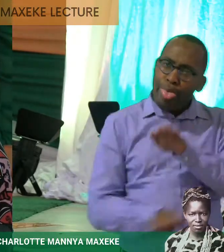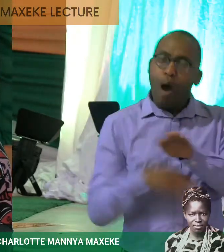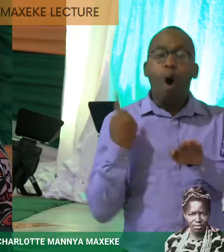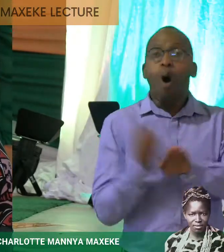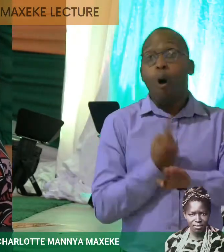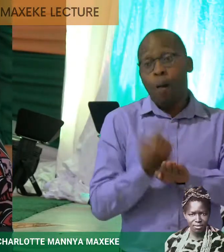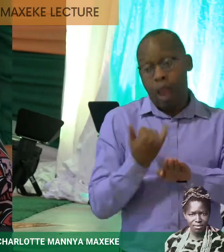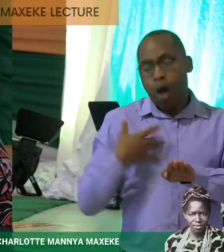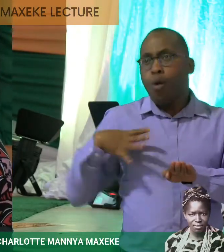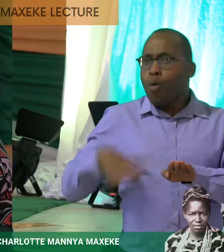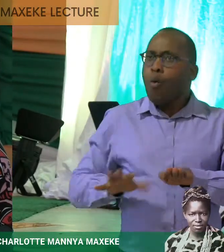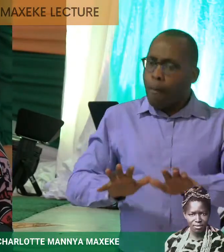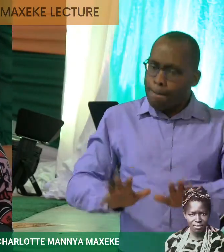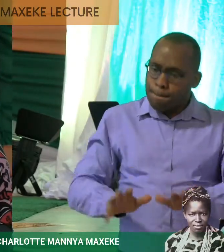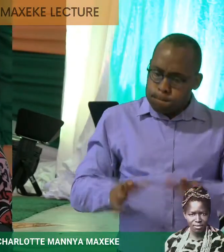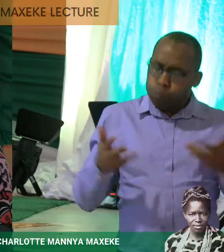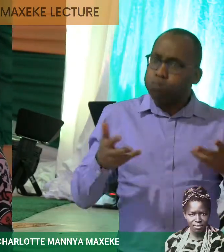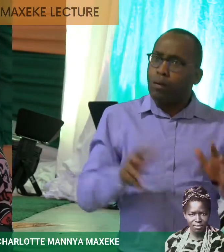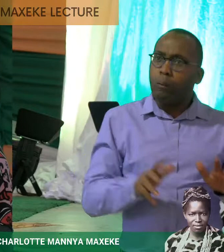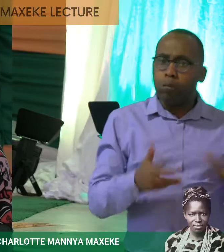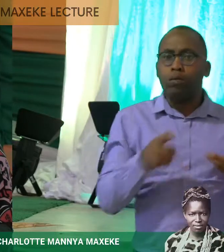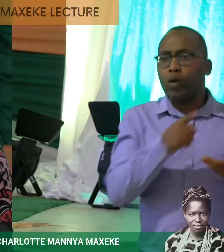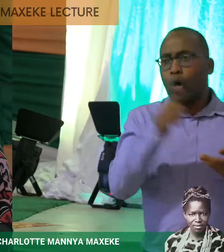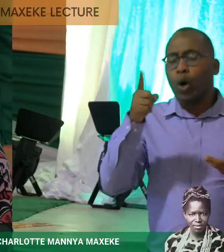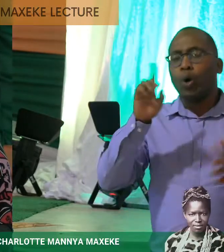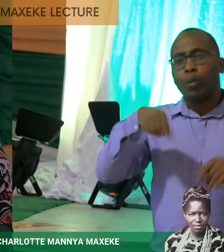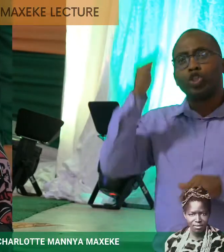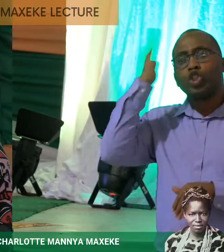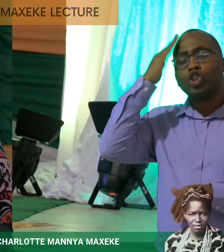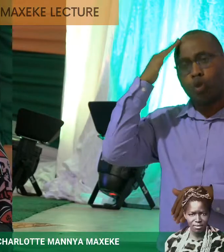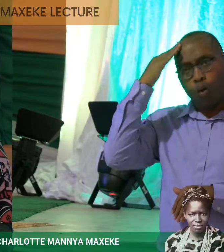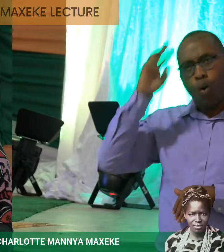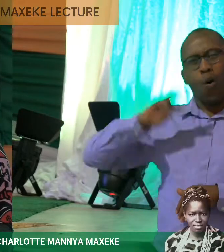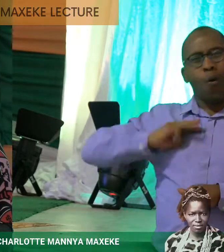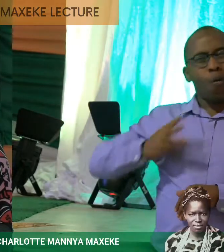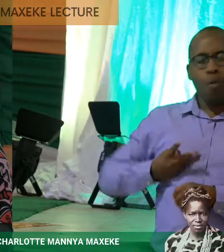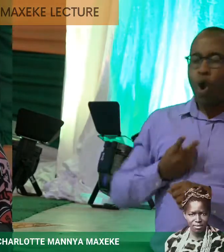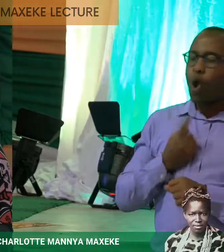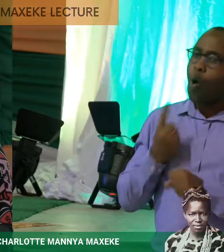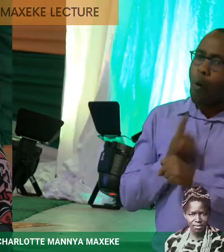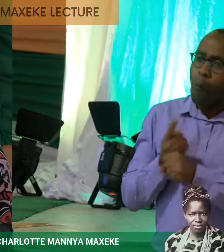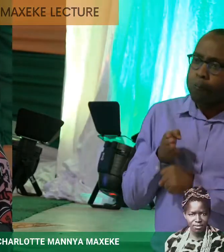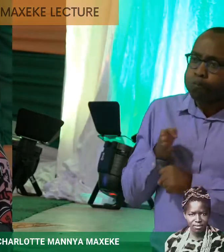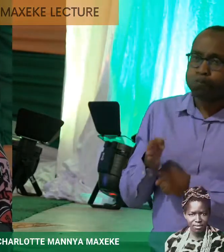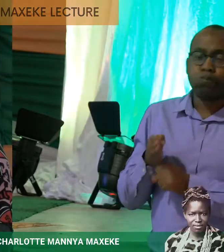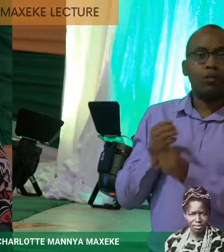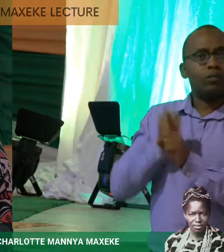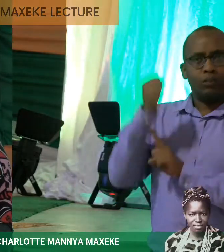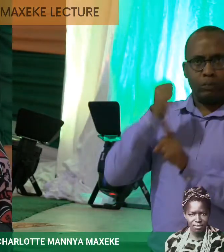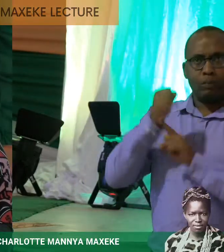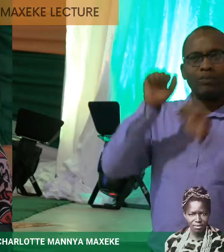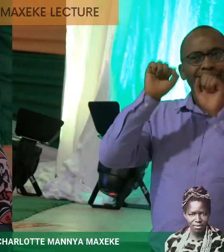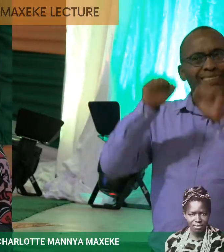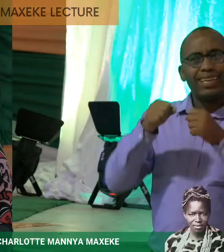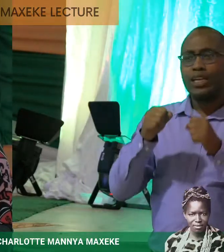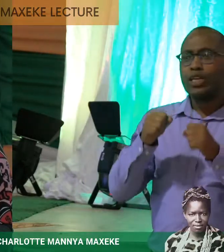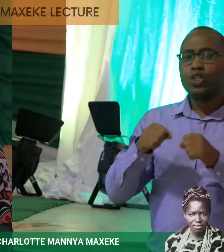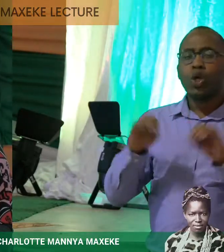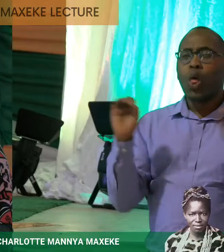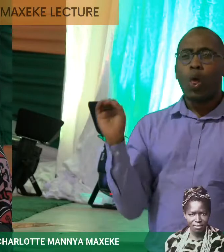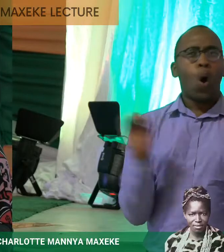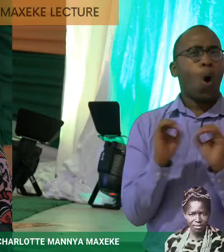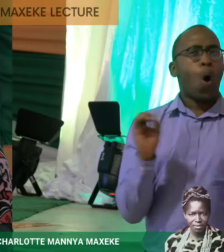who undoubtedly represents the many women, often unsung, who have equally made